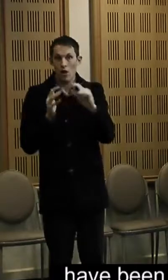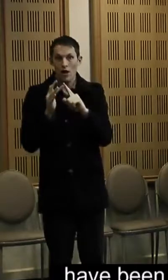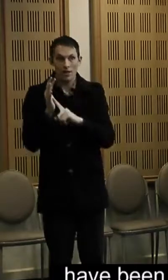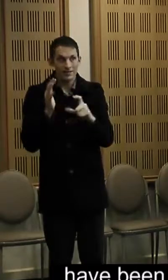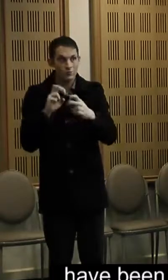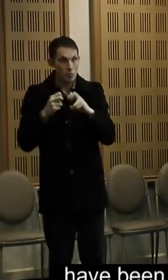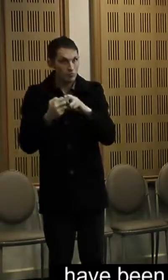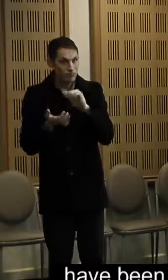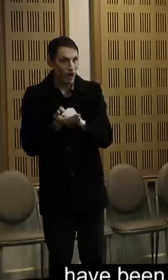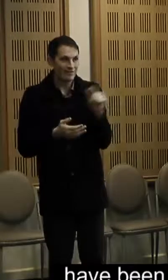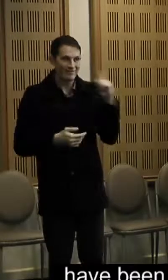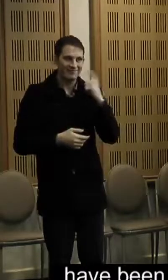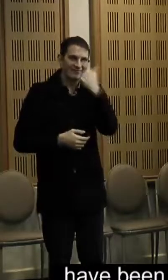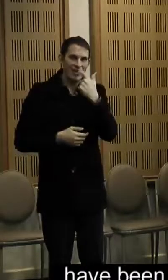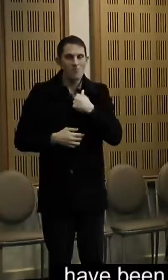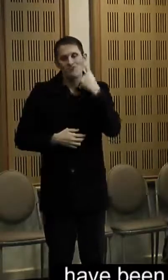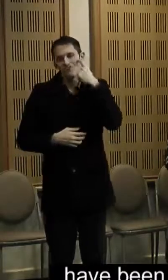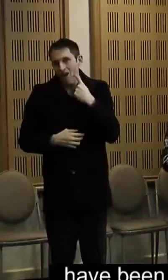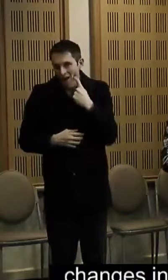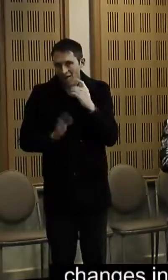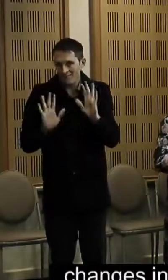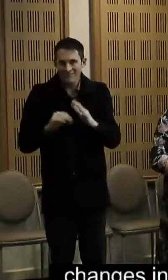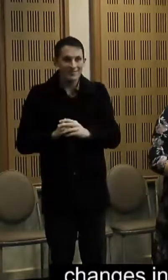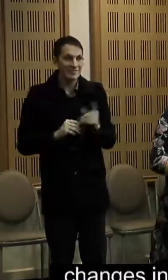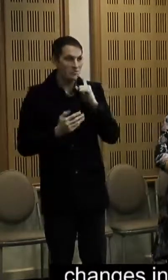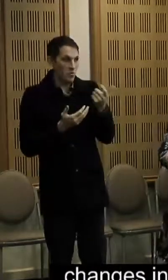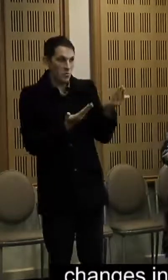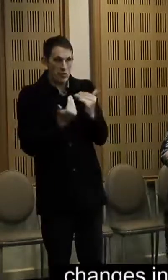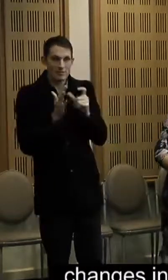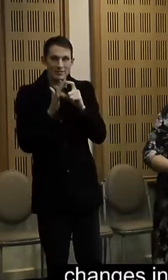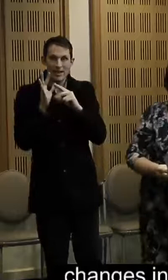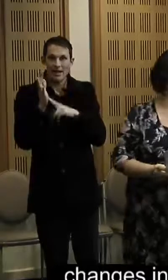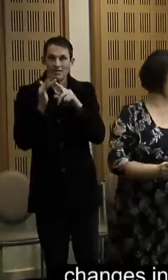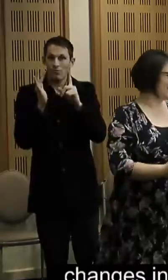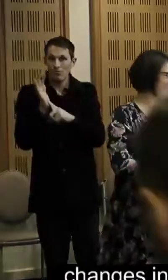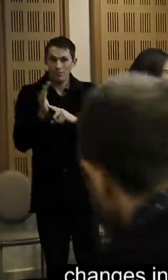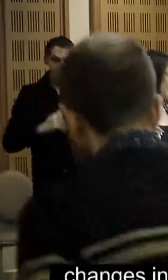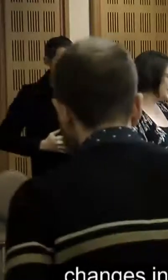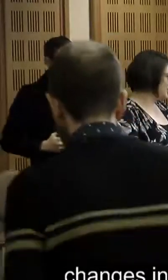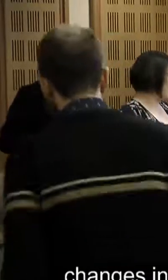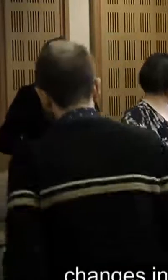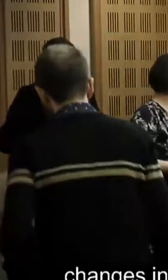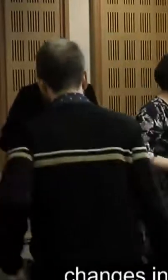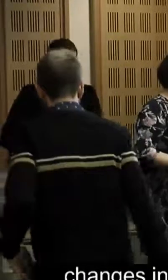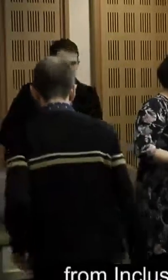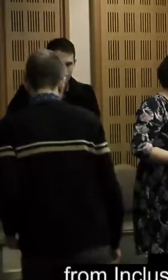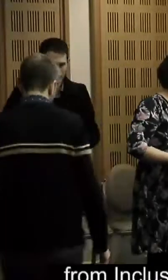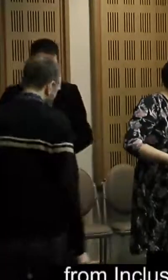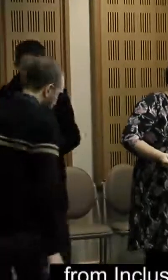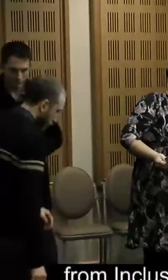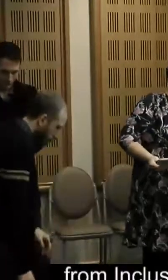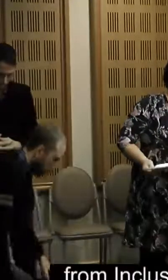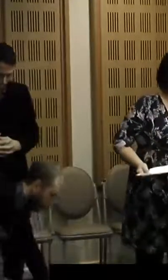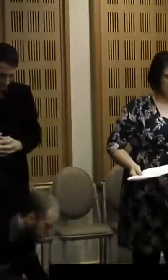correct? Try. You try, okay. So welcome, Daniel. Thank you. Do you have a